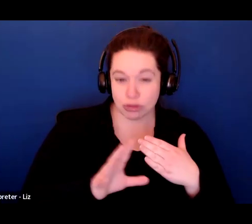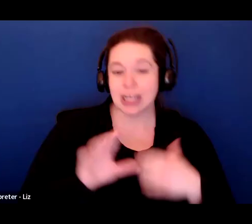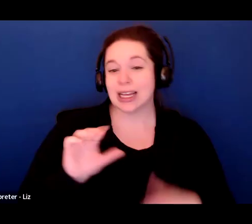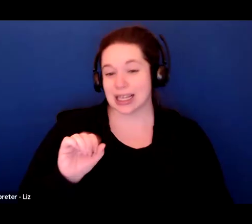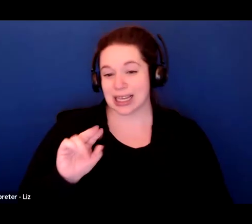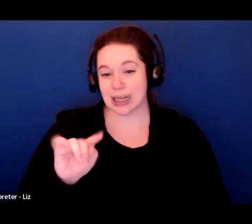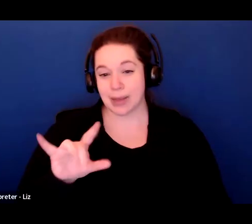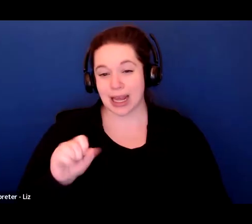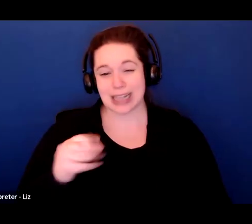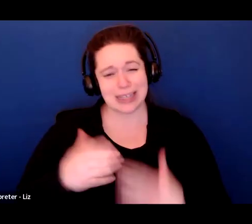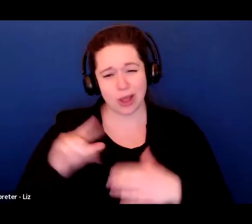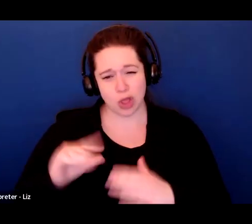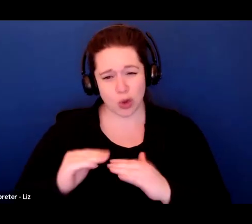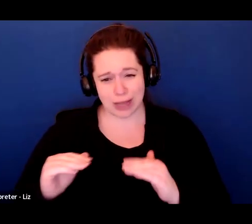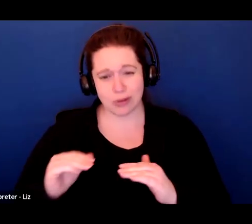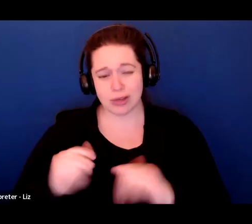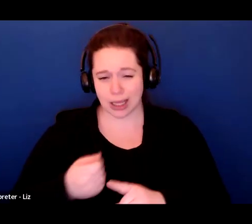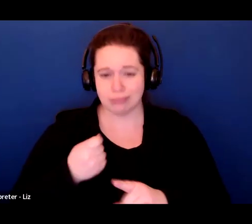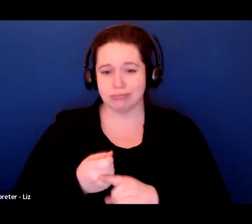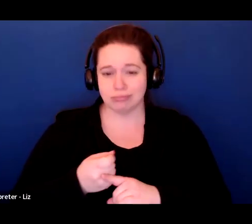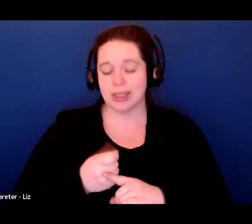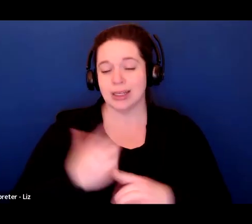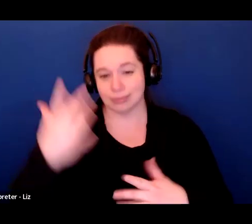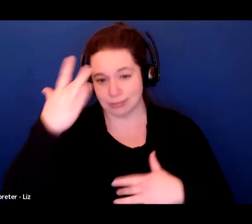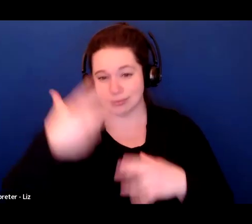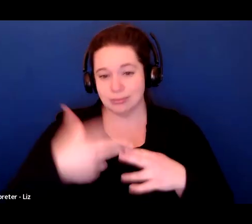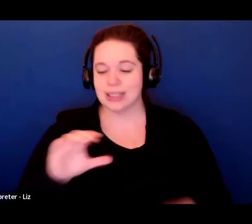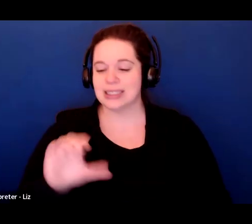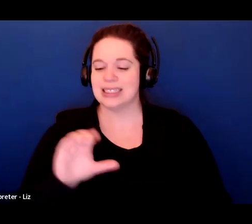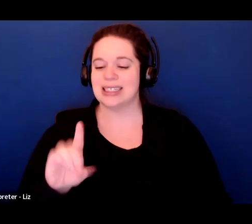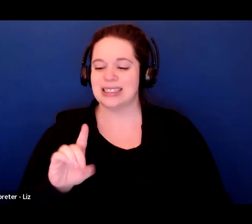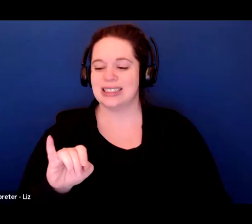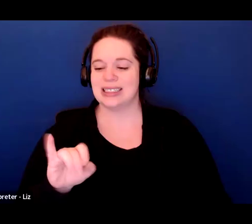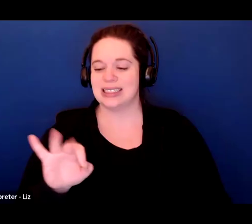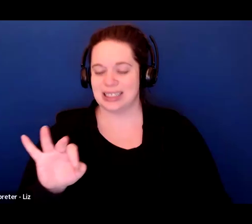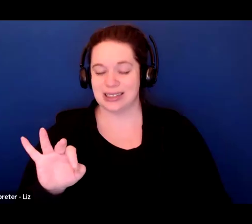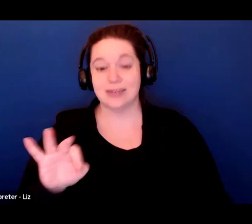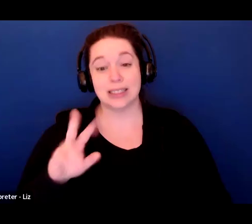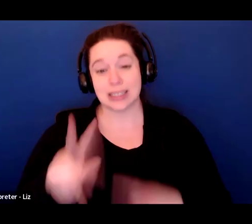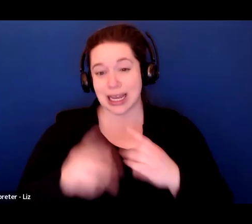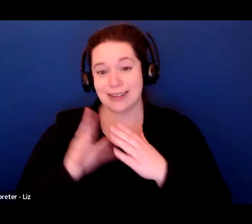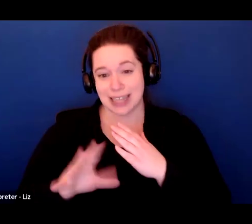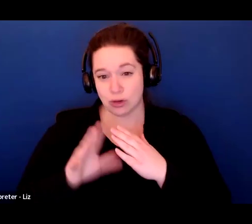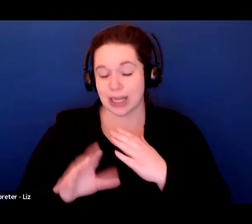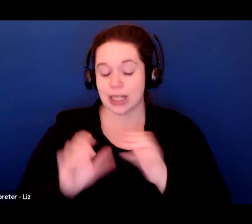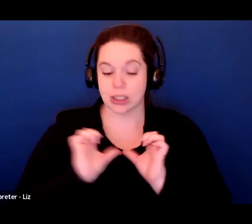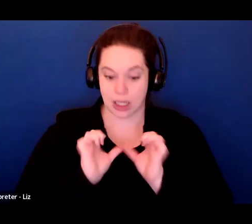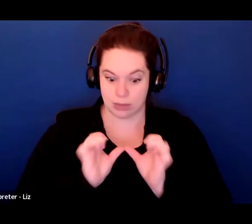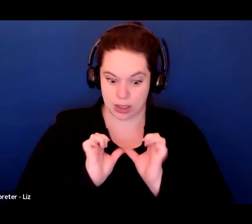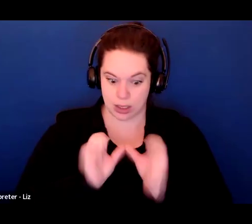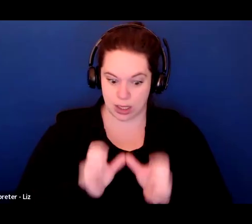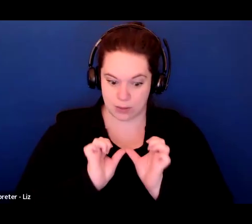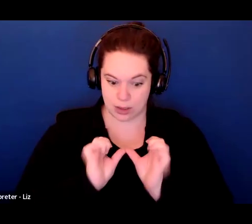low level antibiotics, you can get this thing called C. diff. It's a form of diarrhea and it just comes and comes and comes